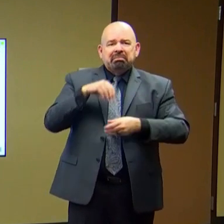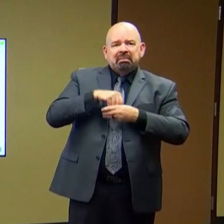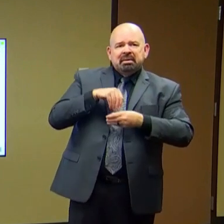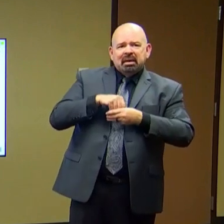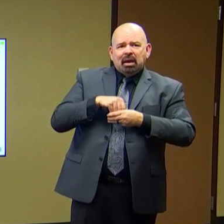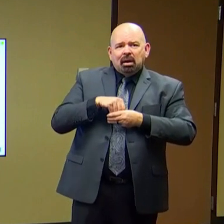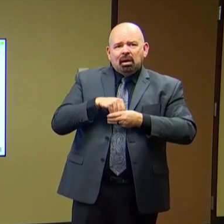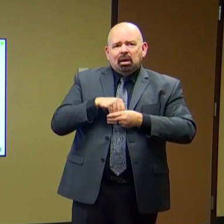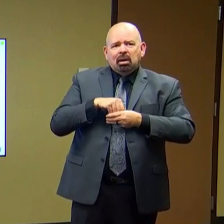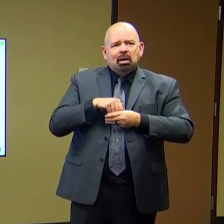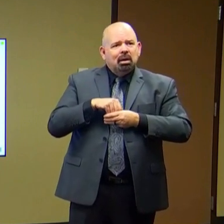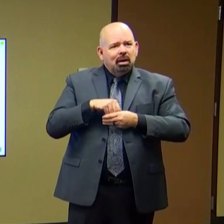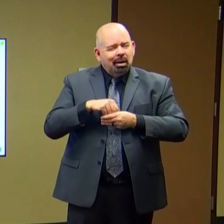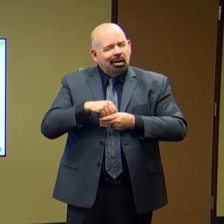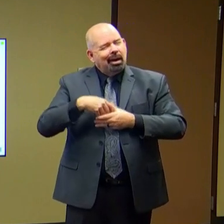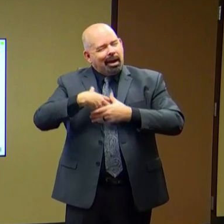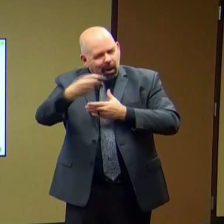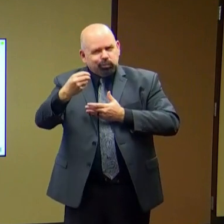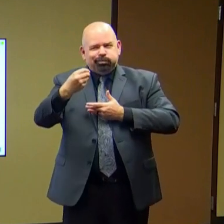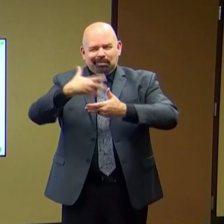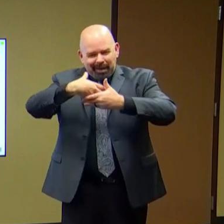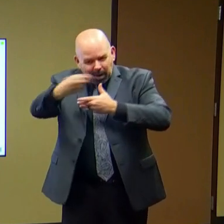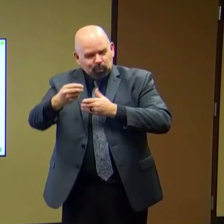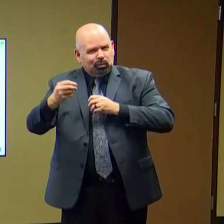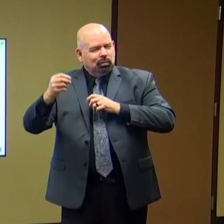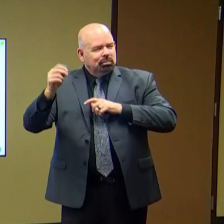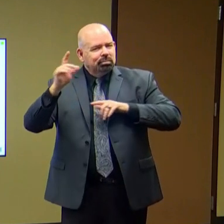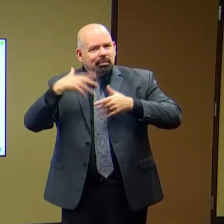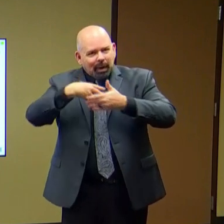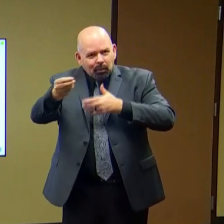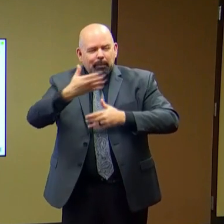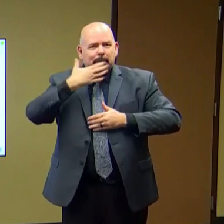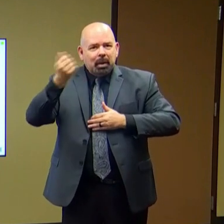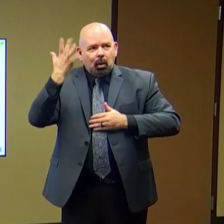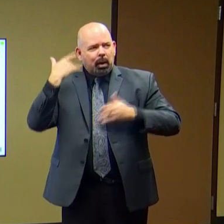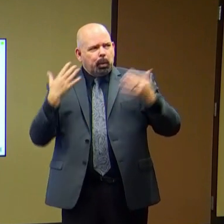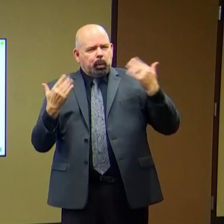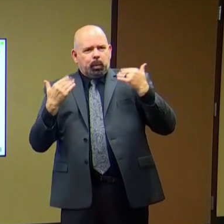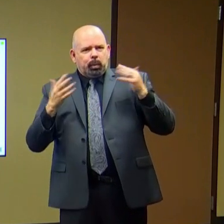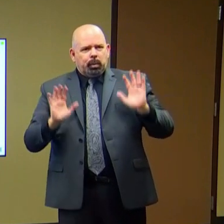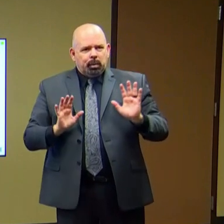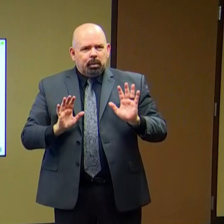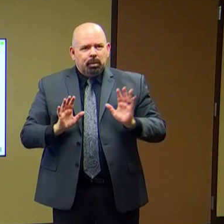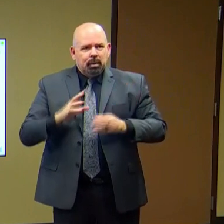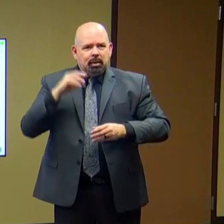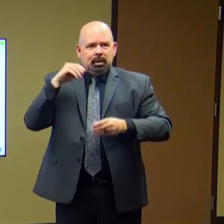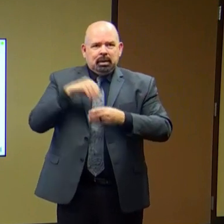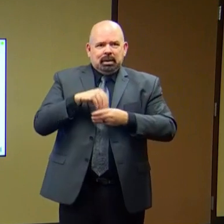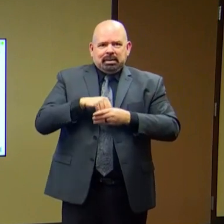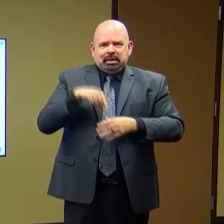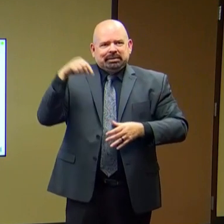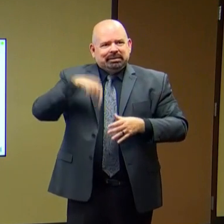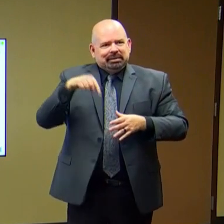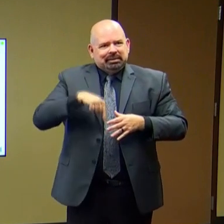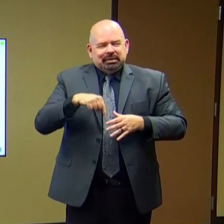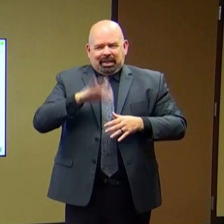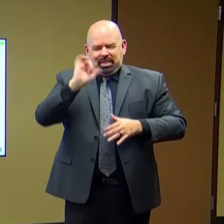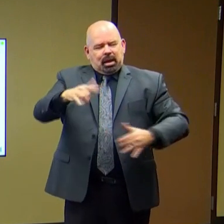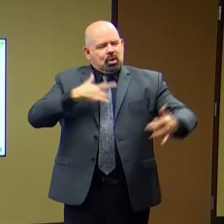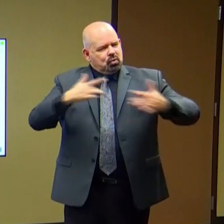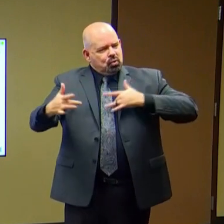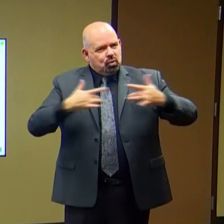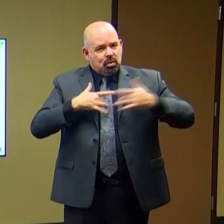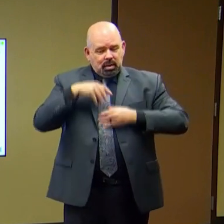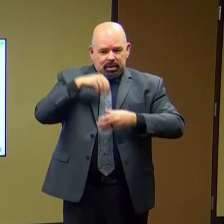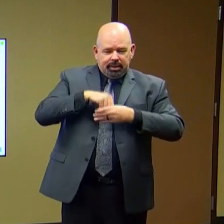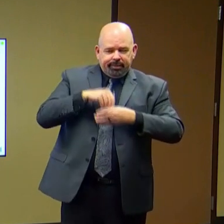it's outdoors is better than indoors, but if more people are spending time indoors, then that's concerning. All these